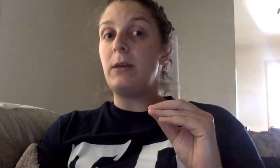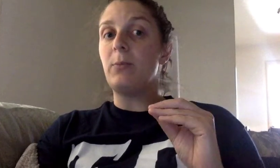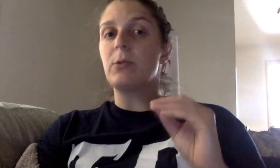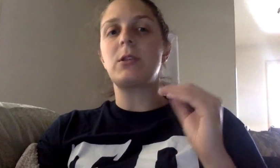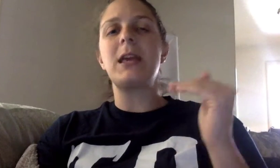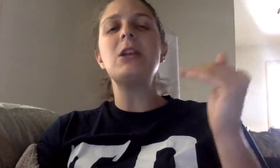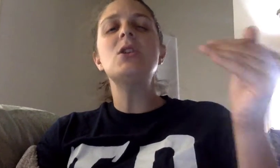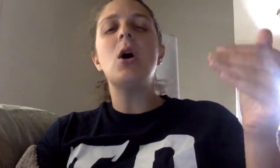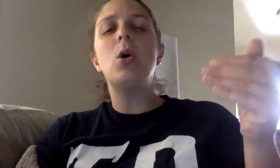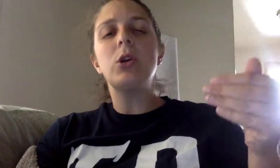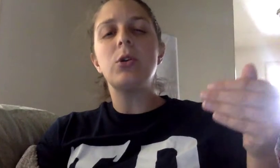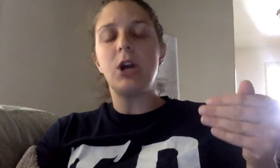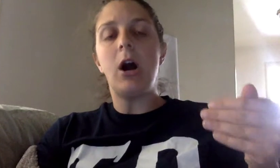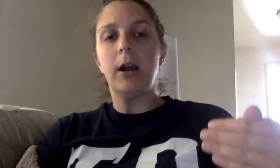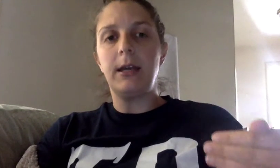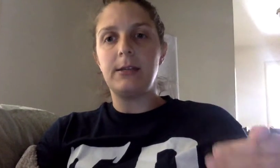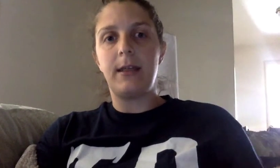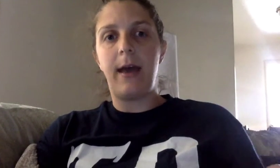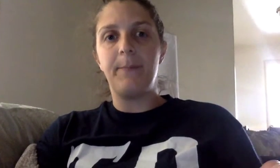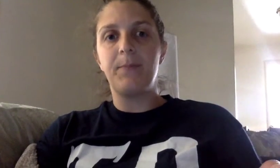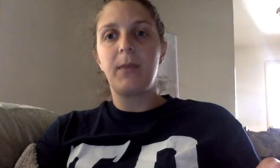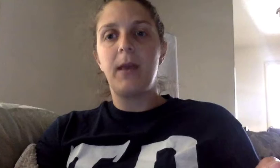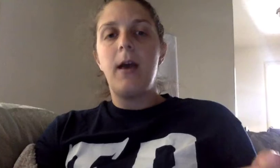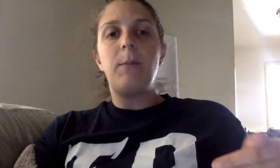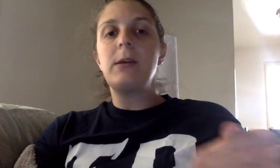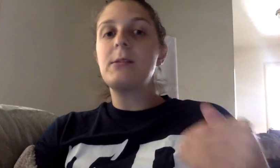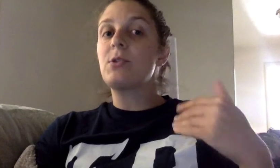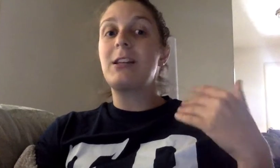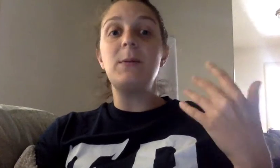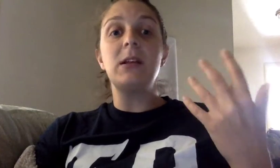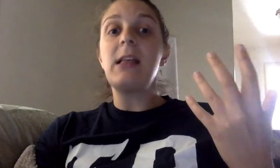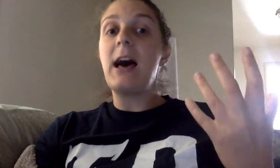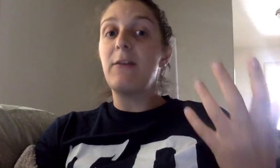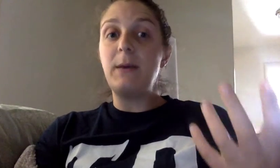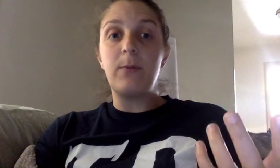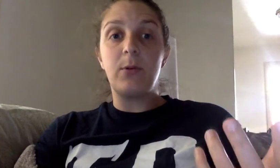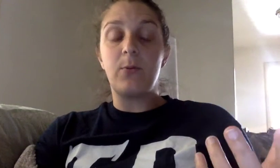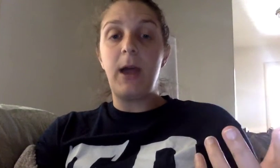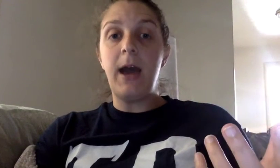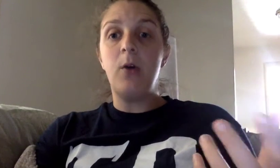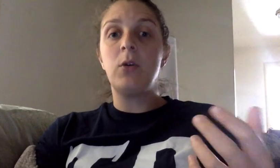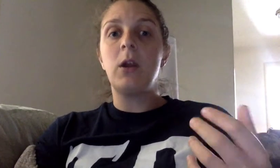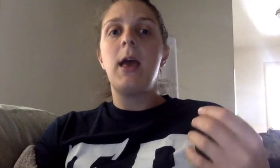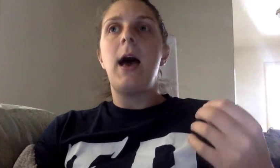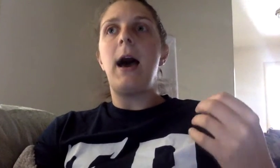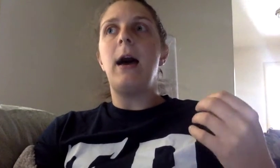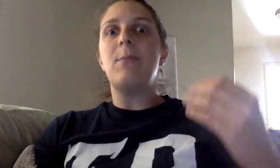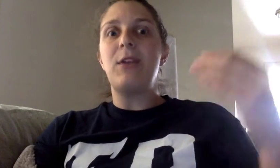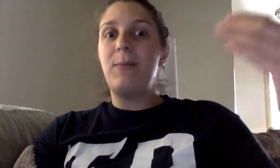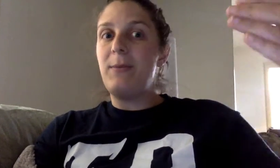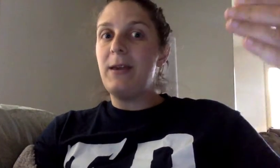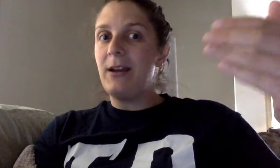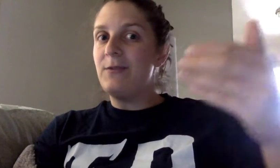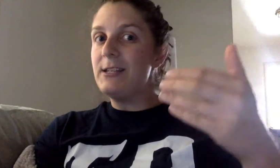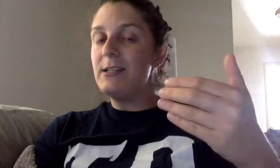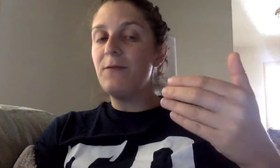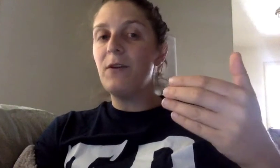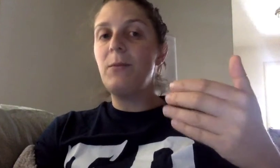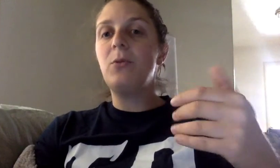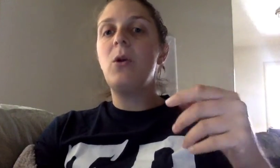people so they know you're talking to them. Because there's going to be a lot of people around, they may be kind of distant from you.